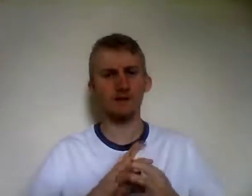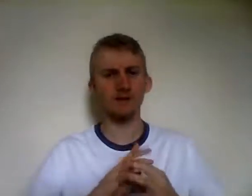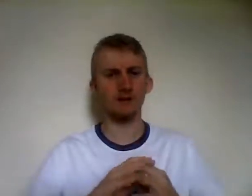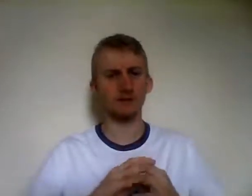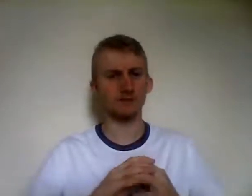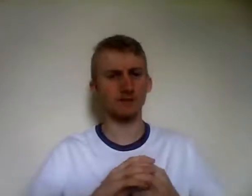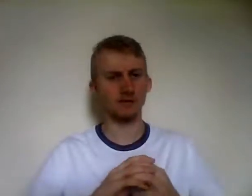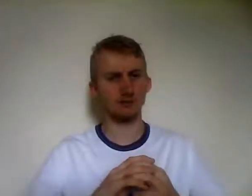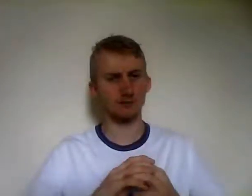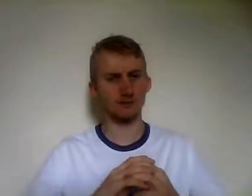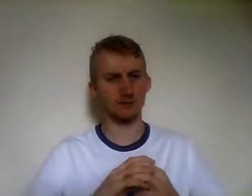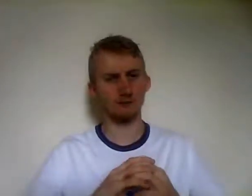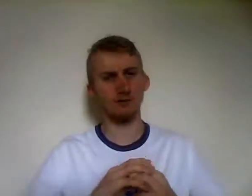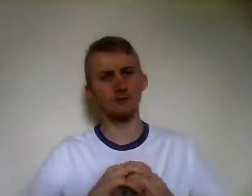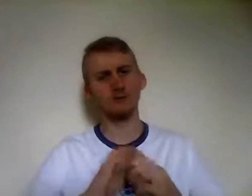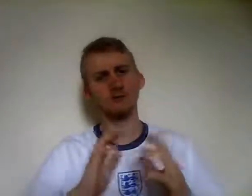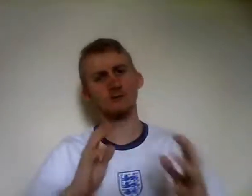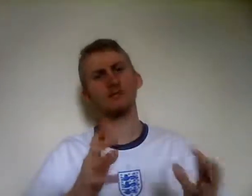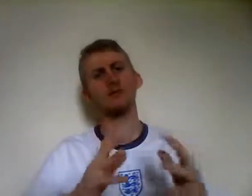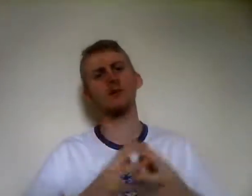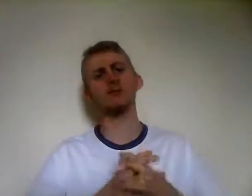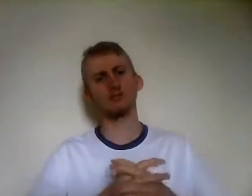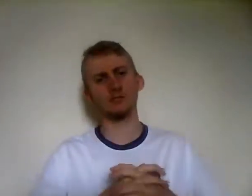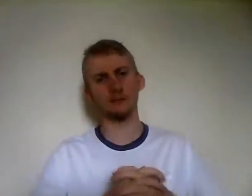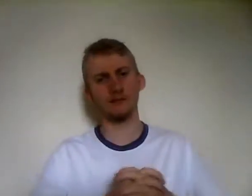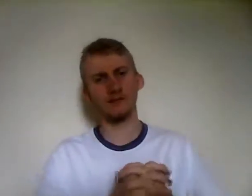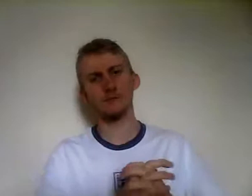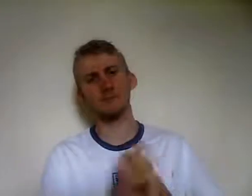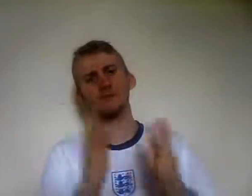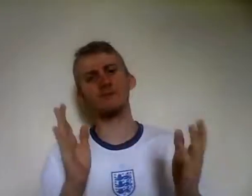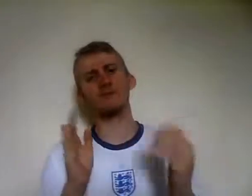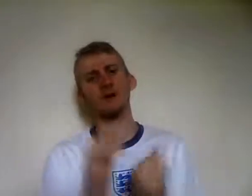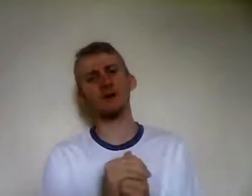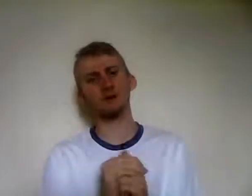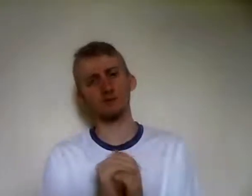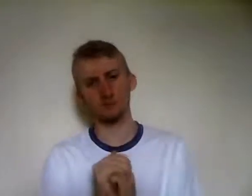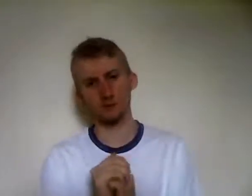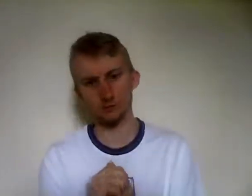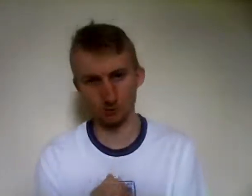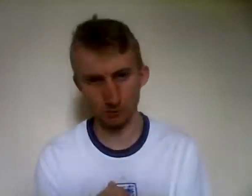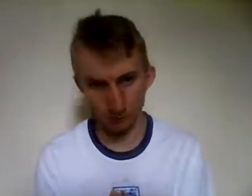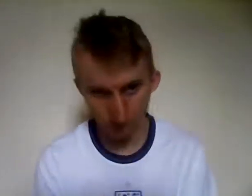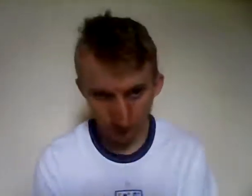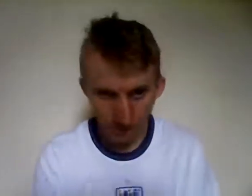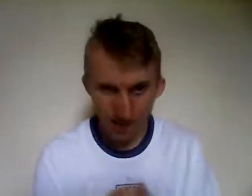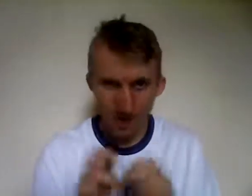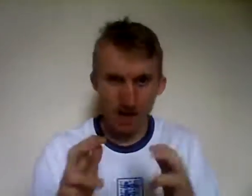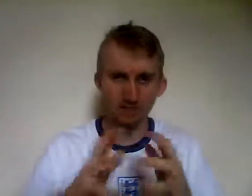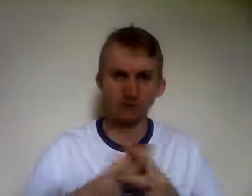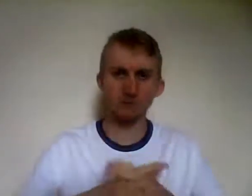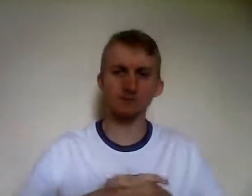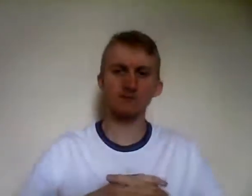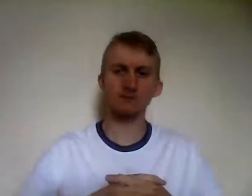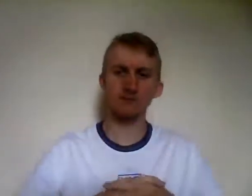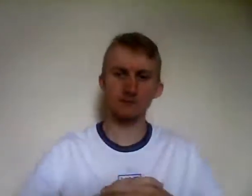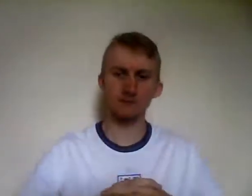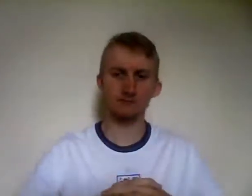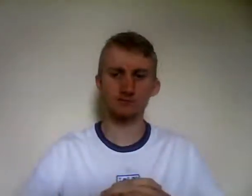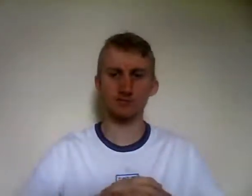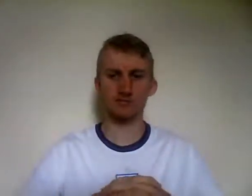far can I take Crawley Town? League One certainly, but beyond that I was not so sure." Evans had previously admitted frustration